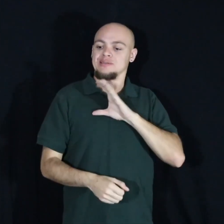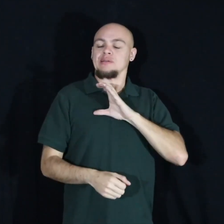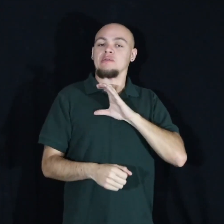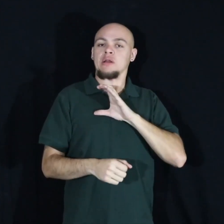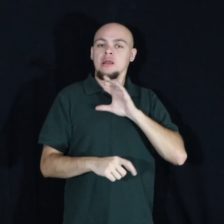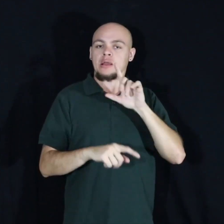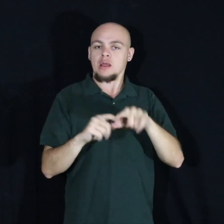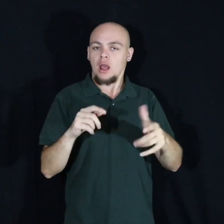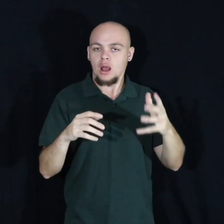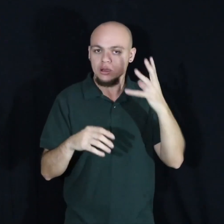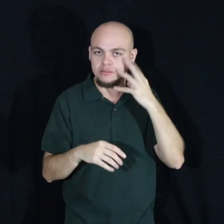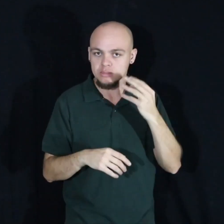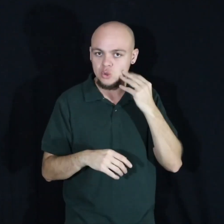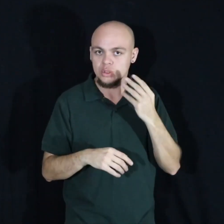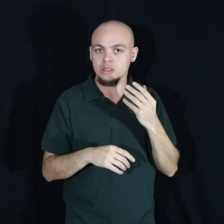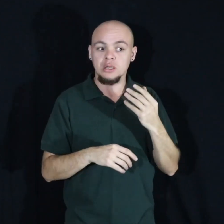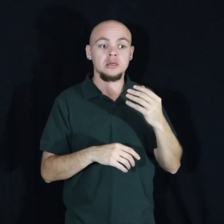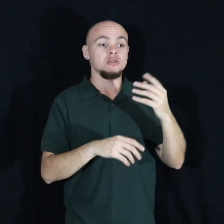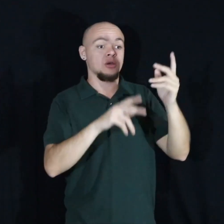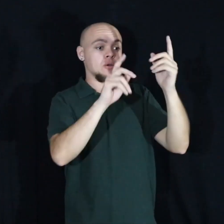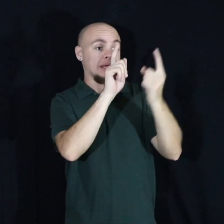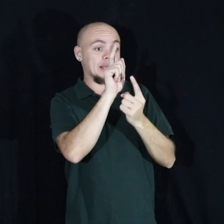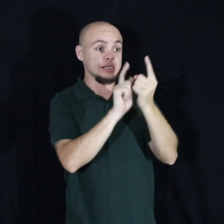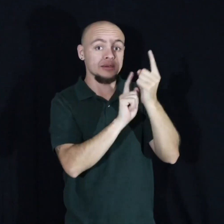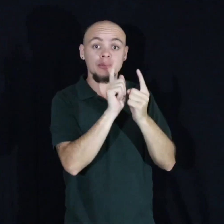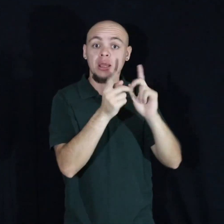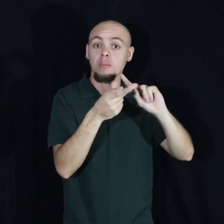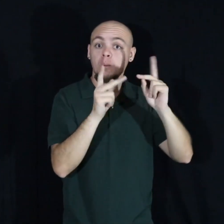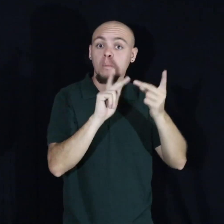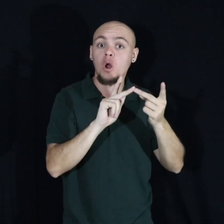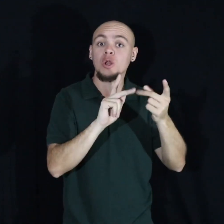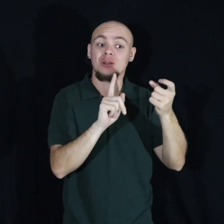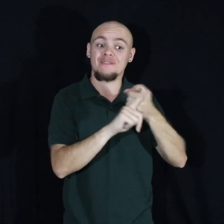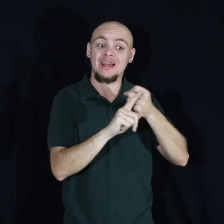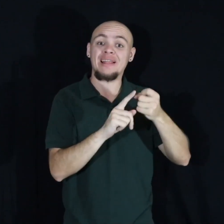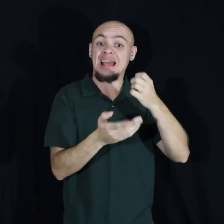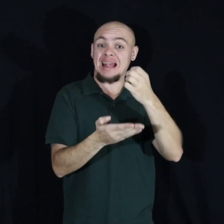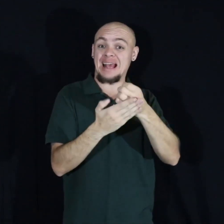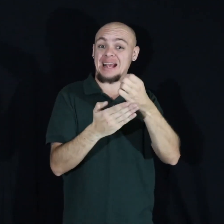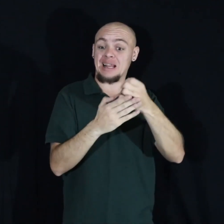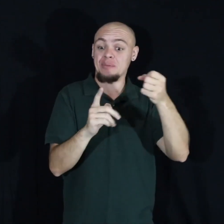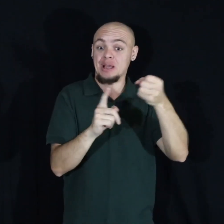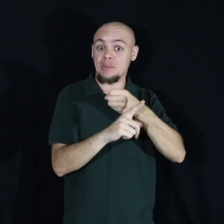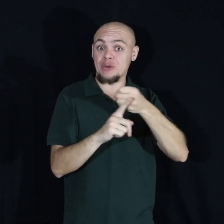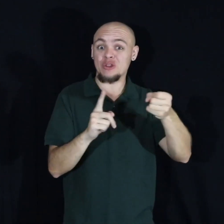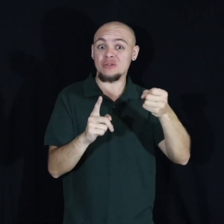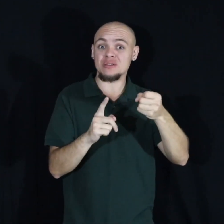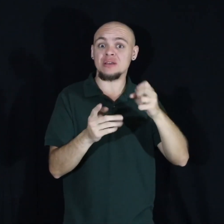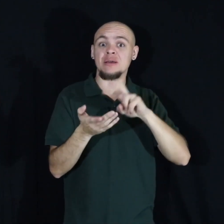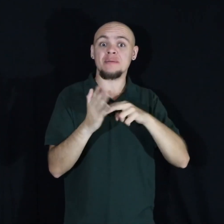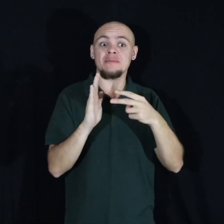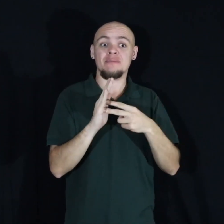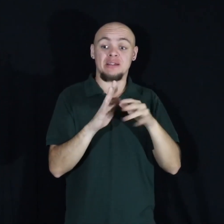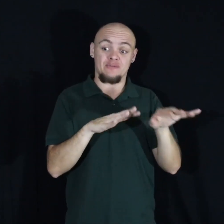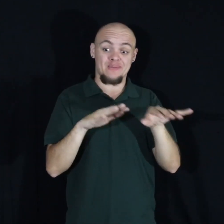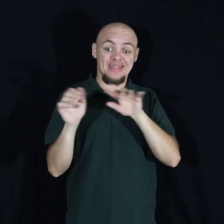Therefore, a person experiencing intimate partner violence, and especially economic abuse, is essentially disabled from